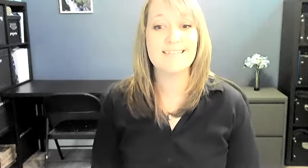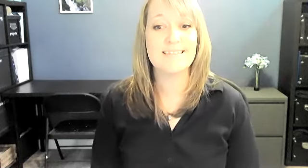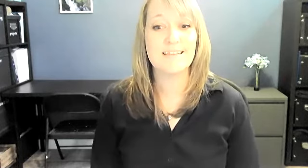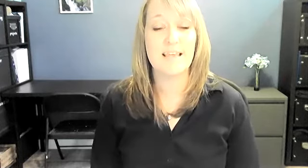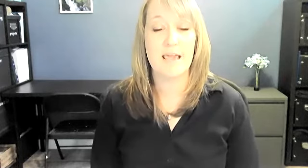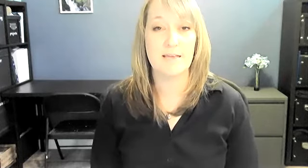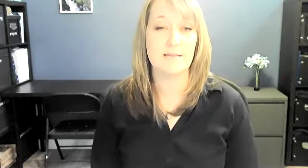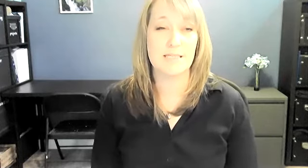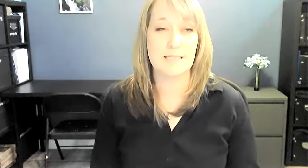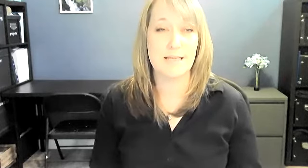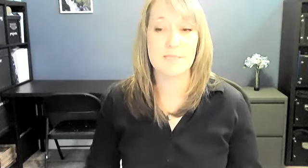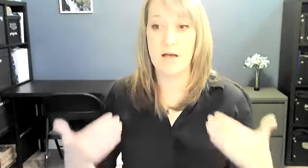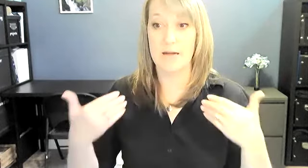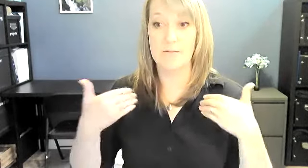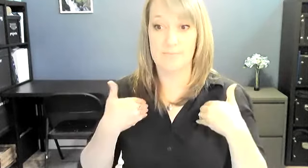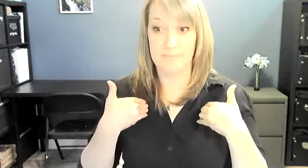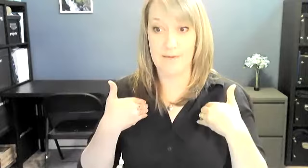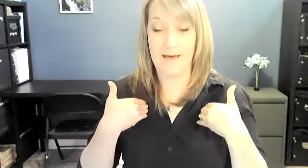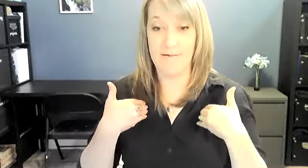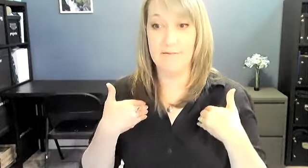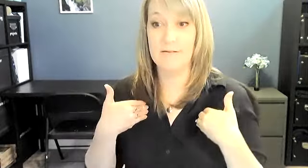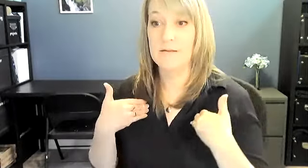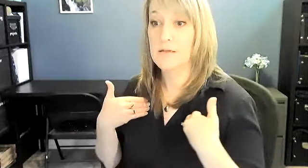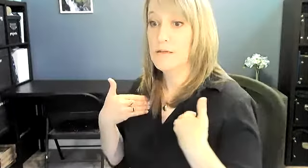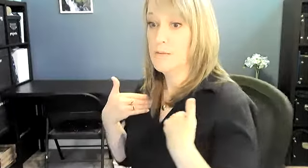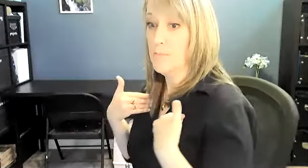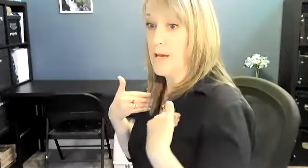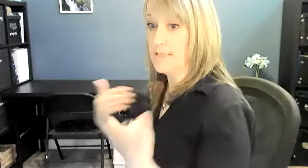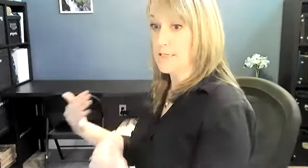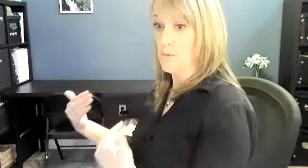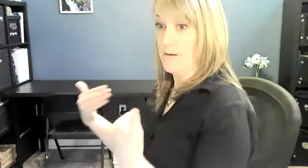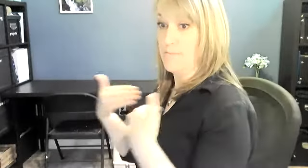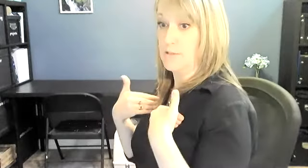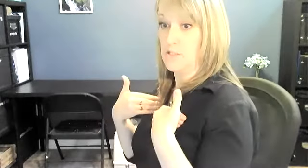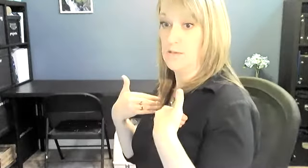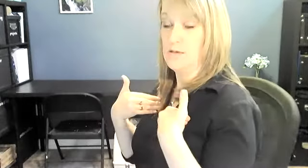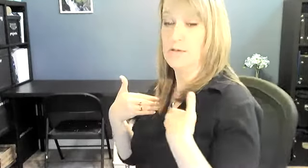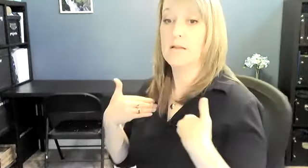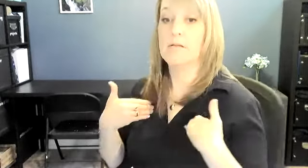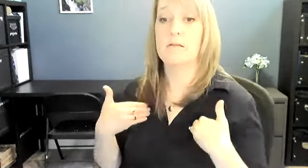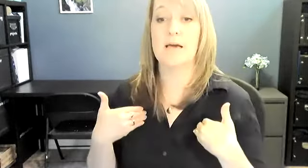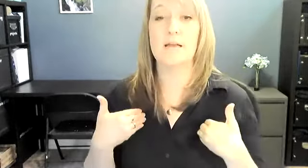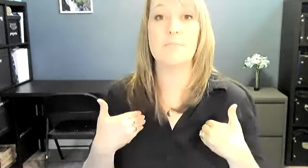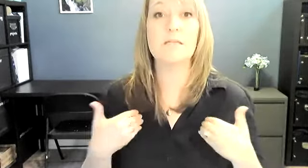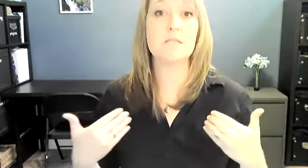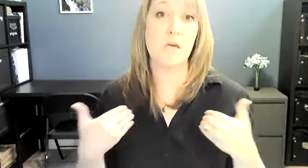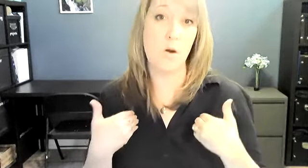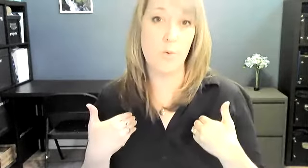this case, I mean, it's the same sign, have, but I want to mention that it means to own